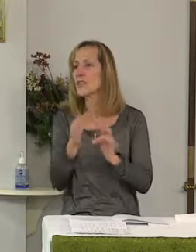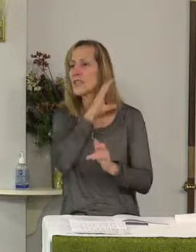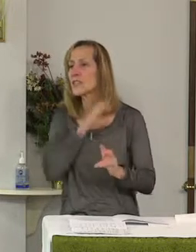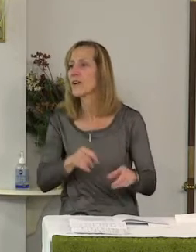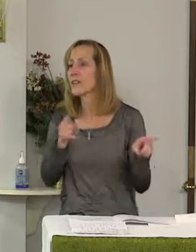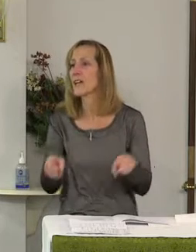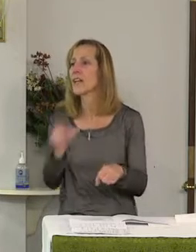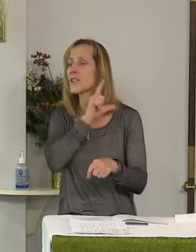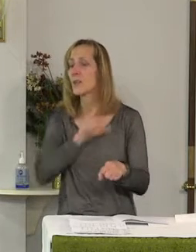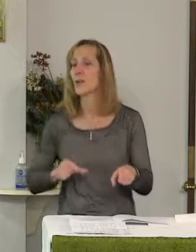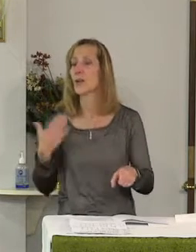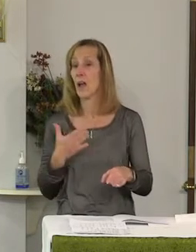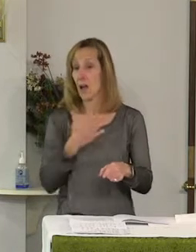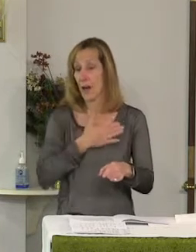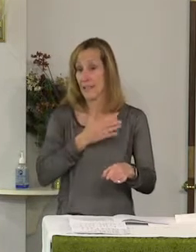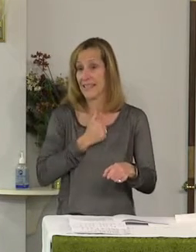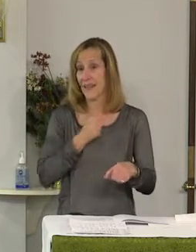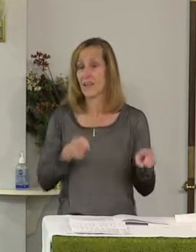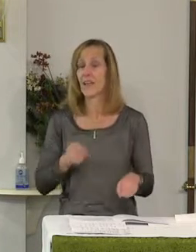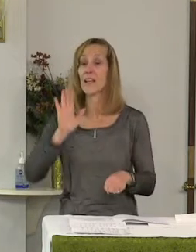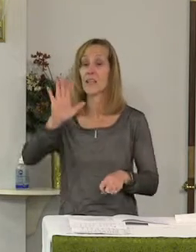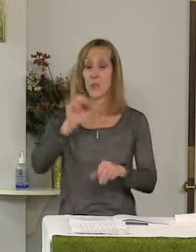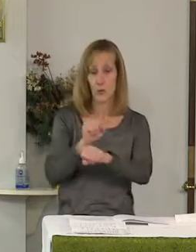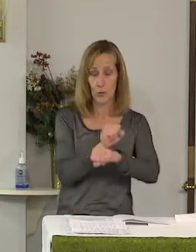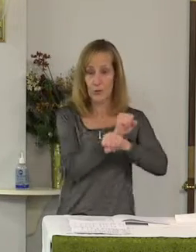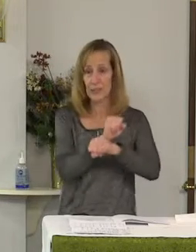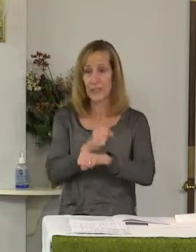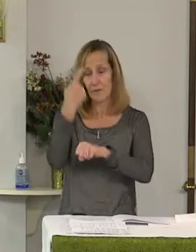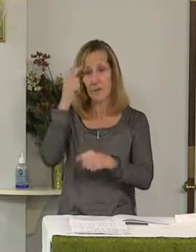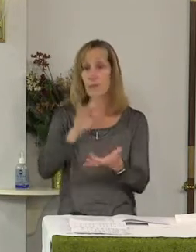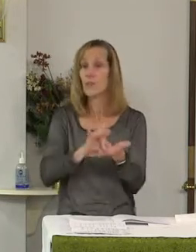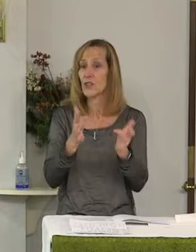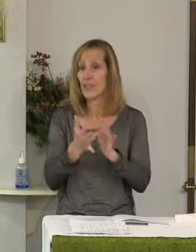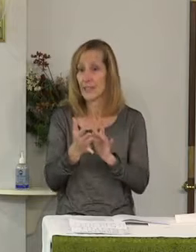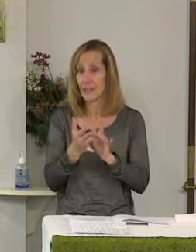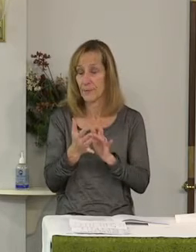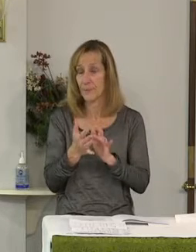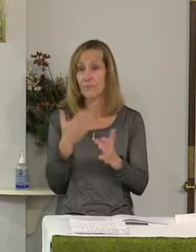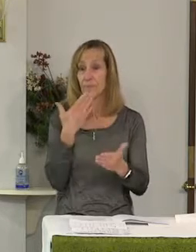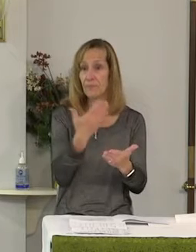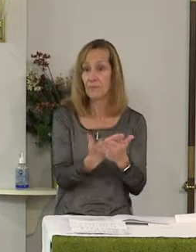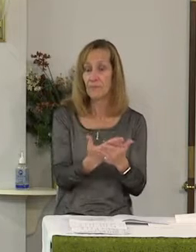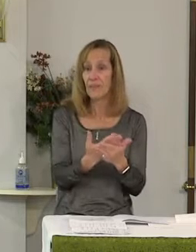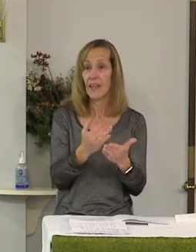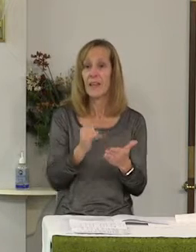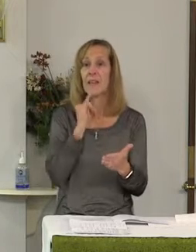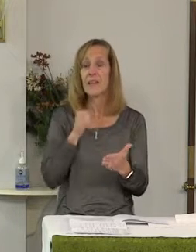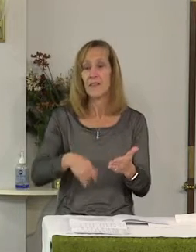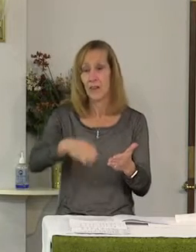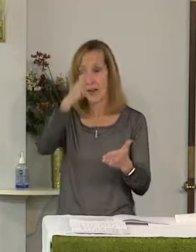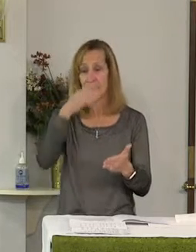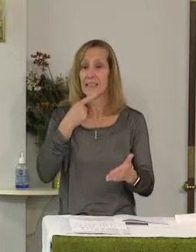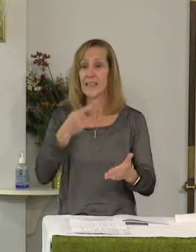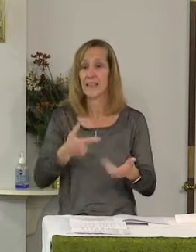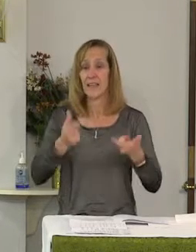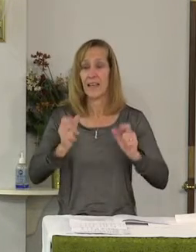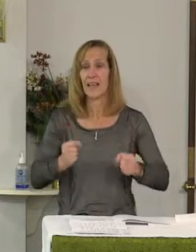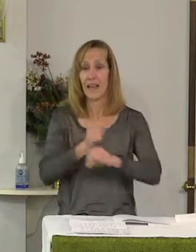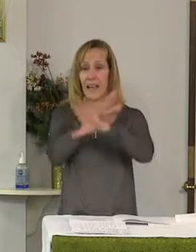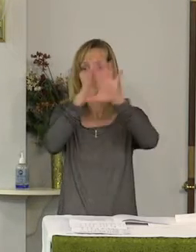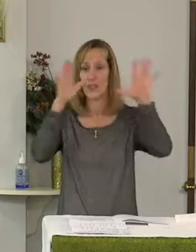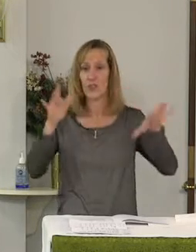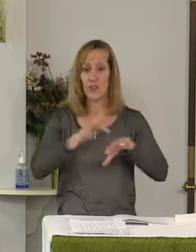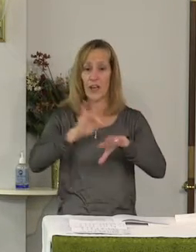Lord, and ourselves as your slaves for Jesus' sake. For it is God who said, "Let light shine